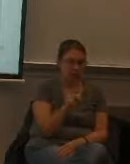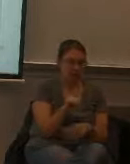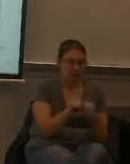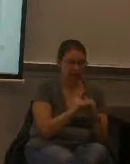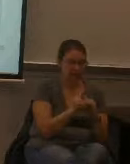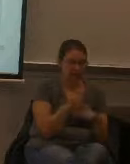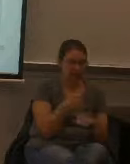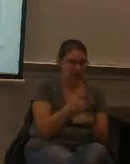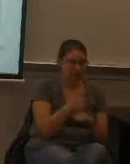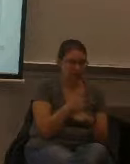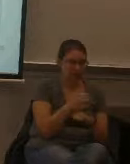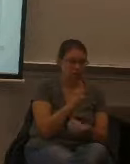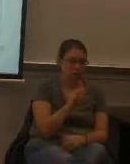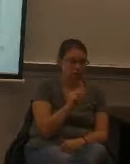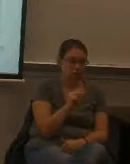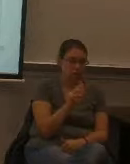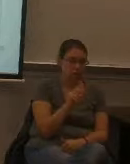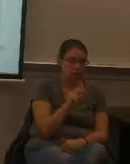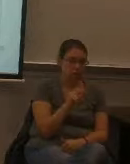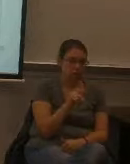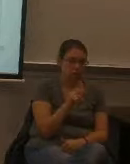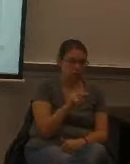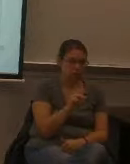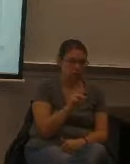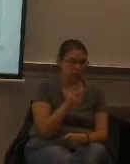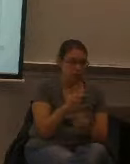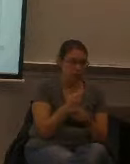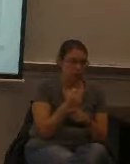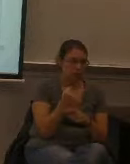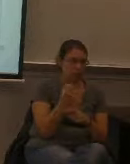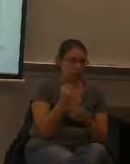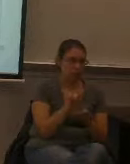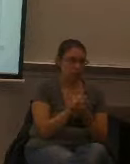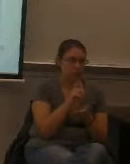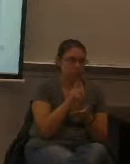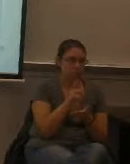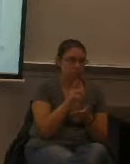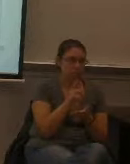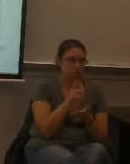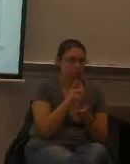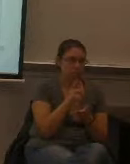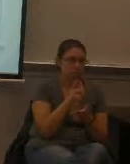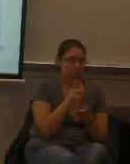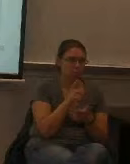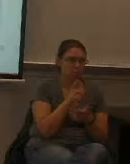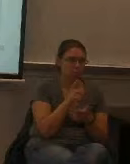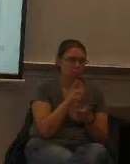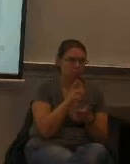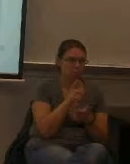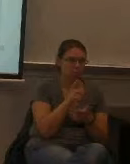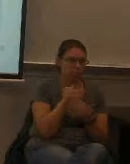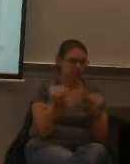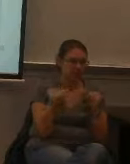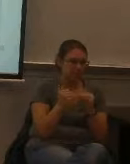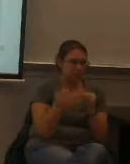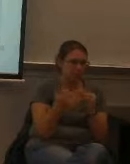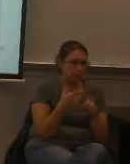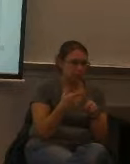set the concentration, right? That is, the concentration is equivalent